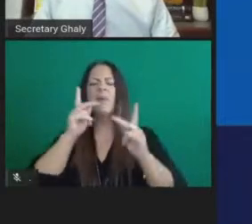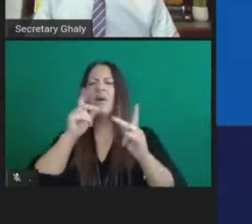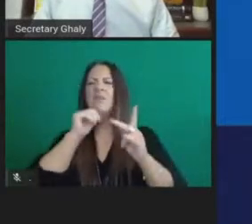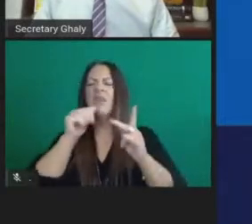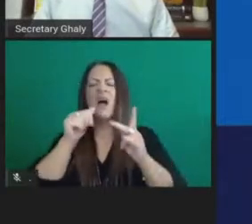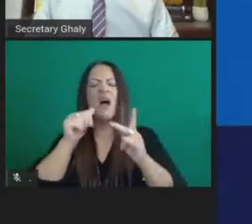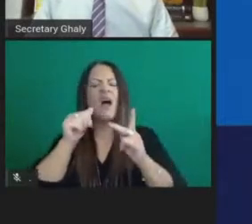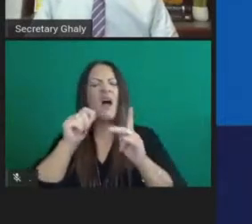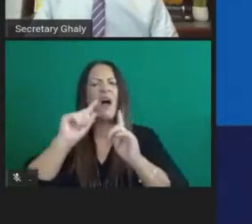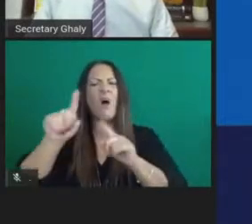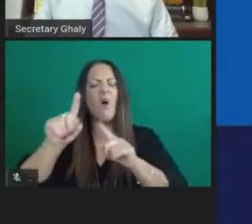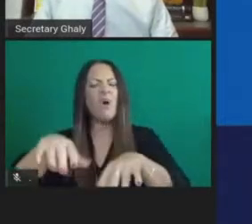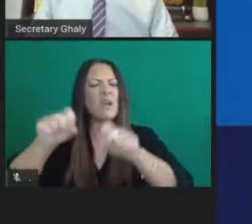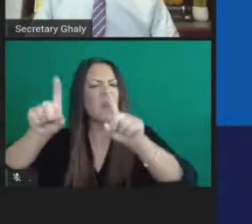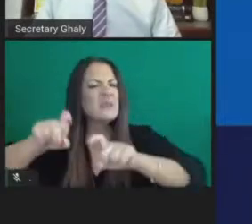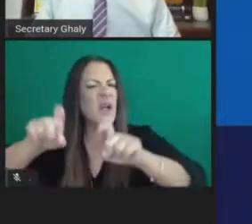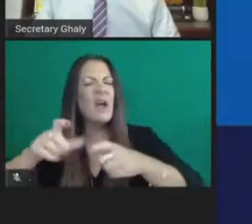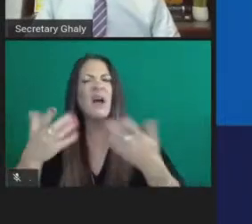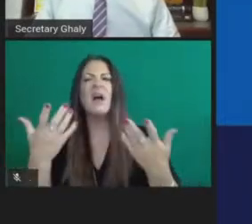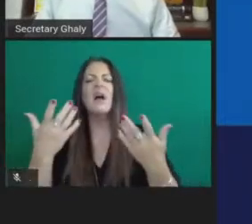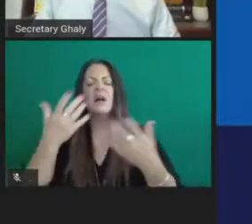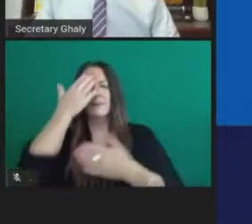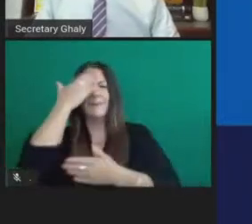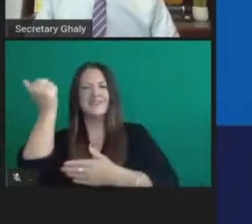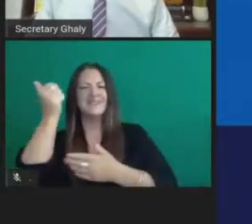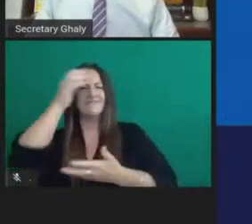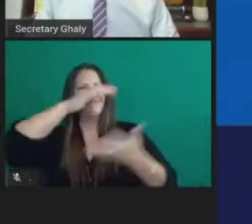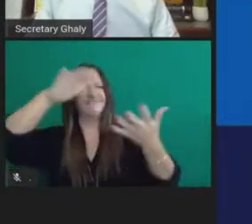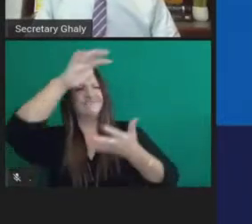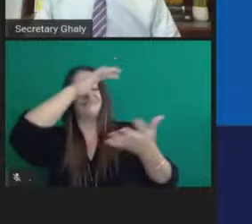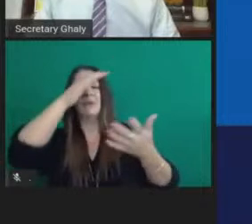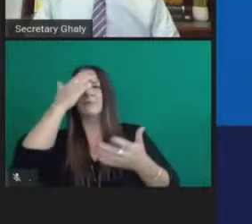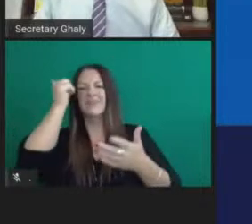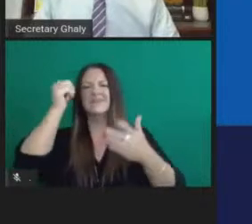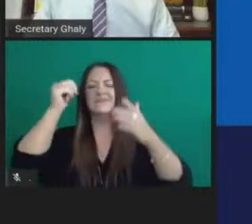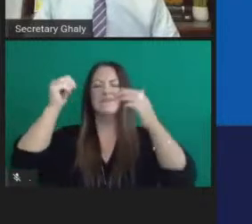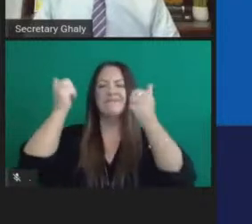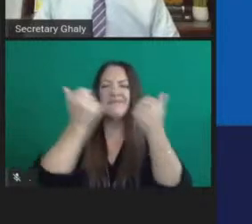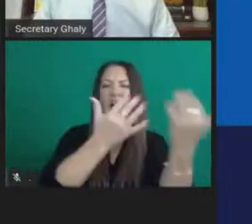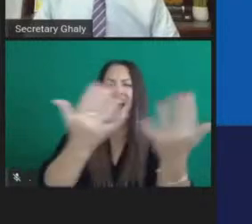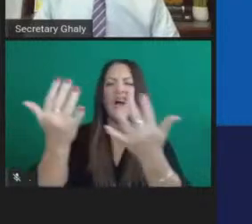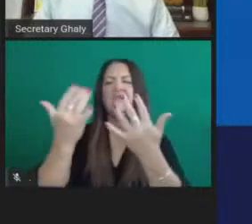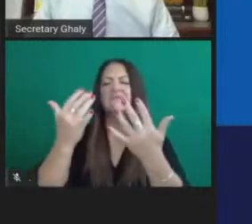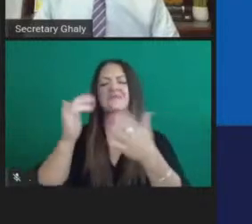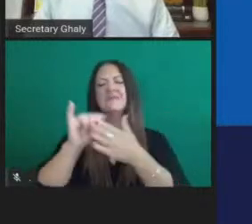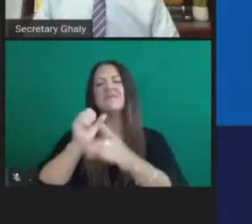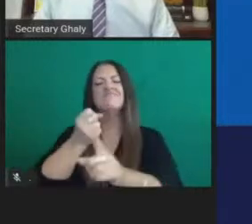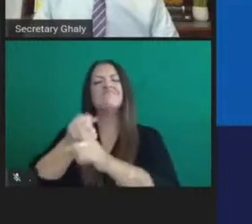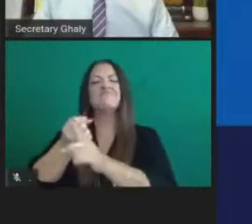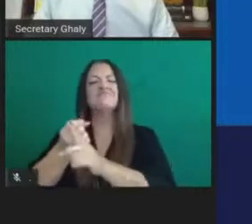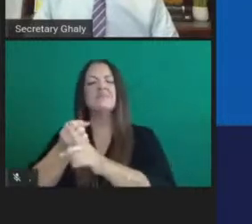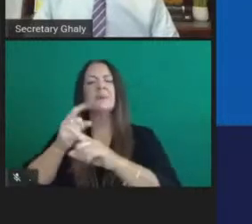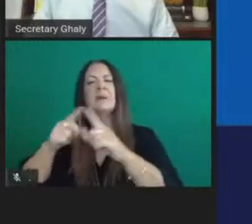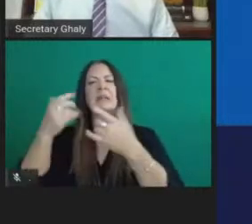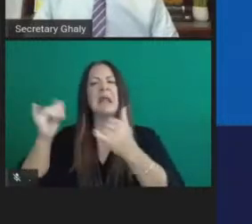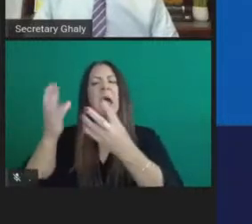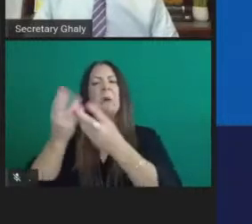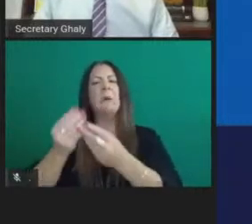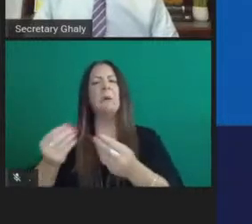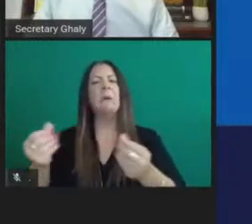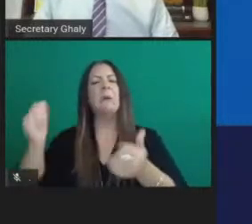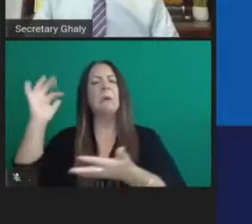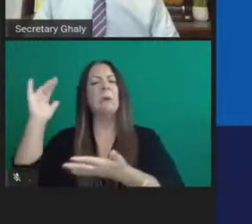and fires really reducing the number of sites up and testing. That's behind us at the moment. We're